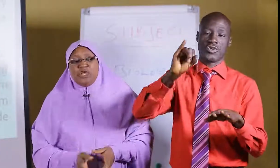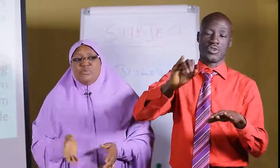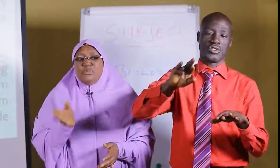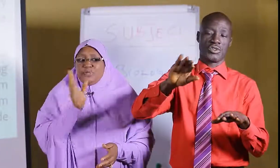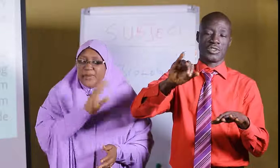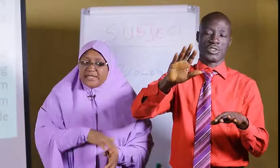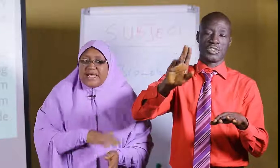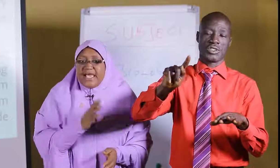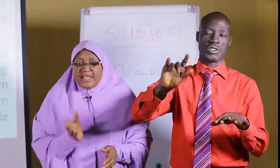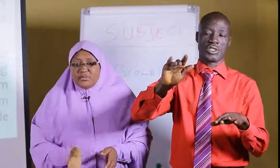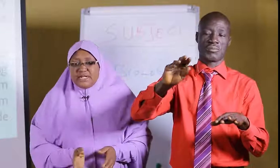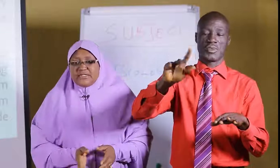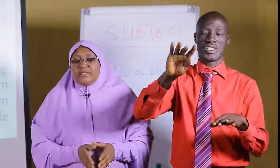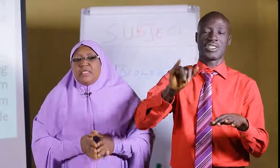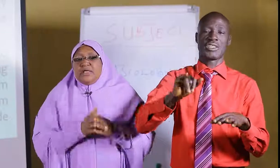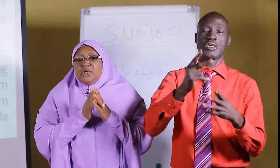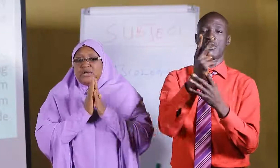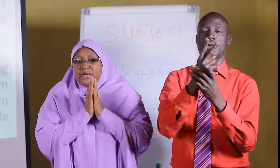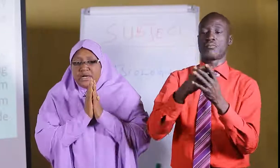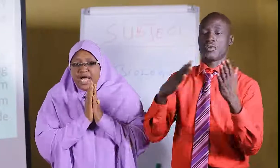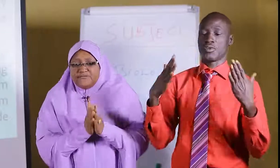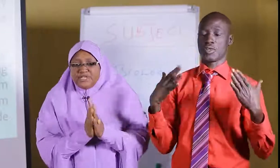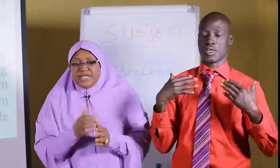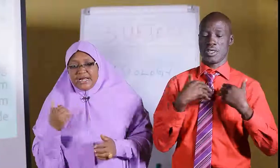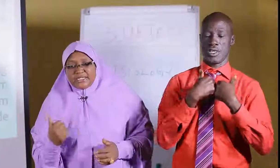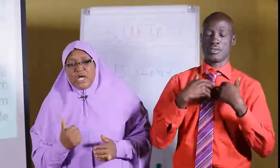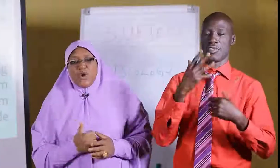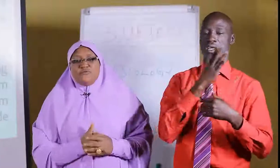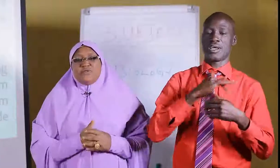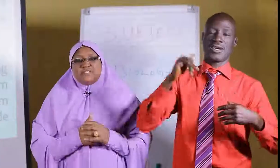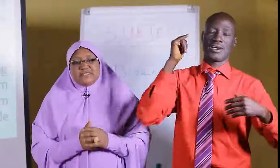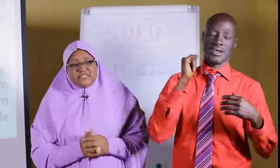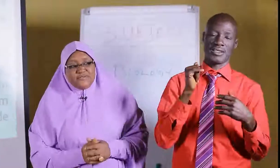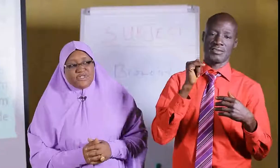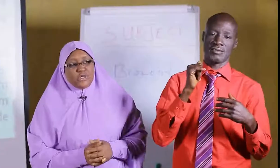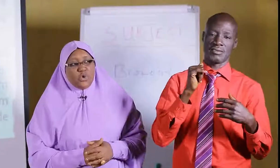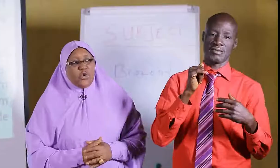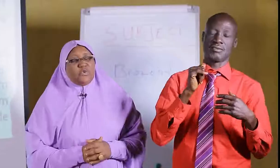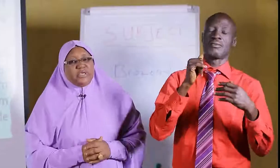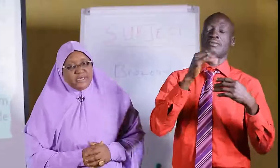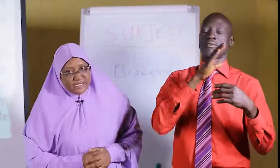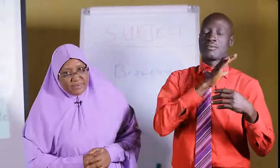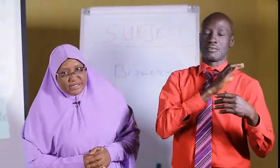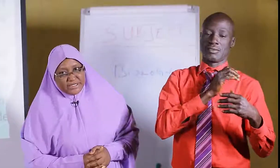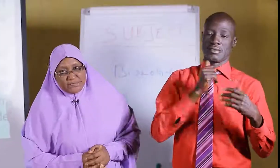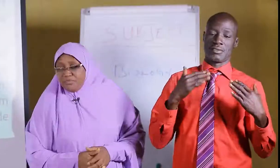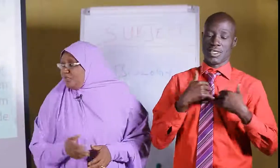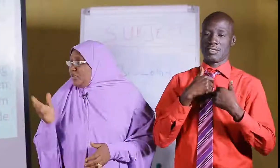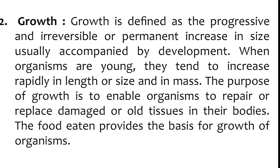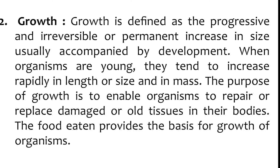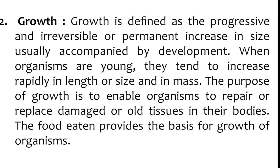irritability. Both plant and animals have this character of sensitivity or